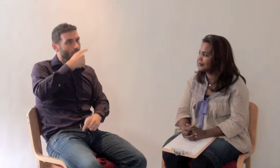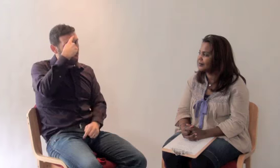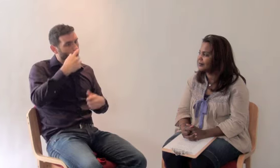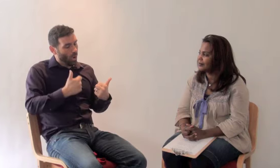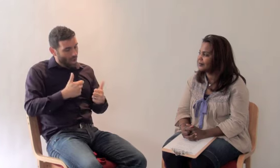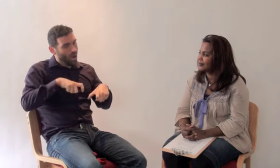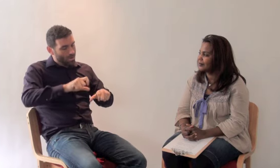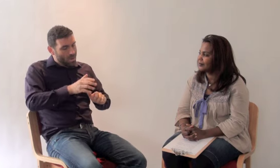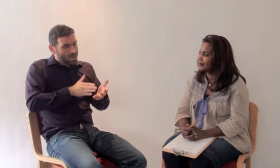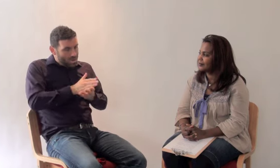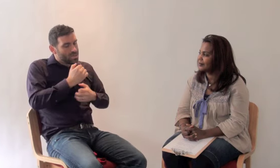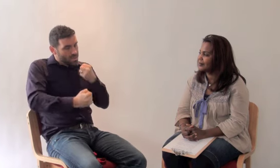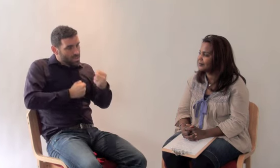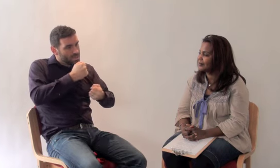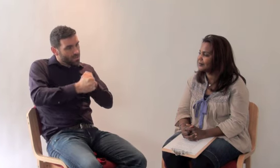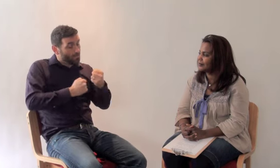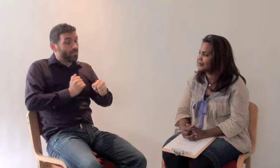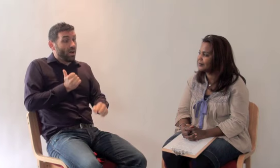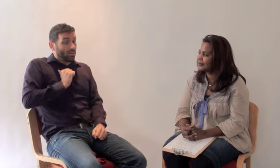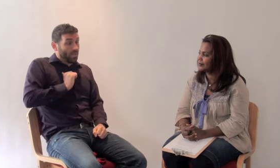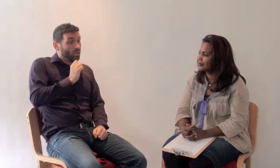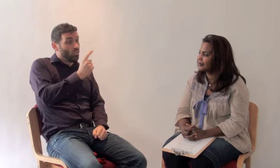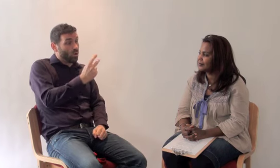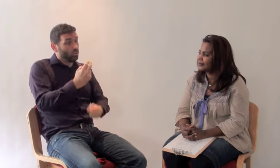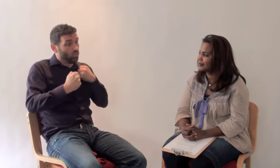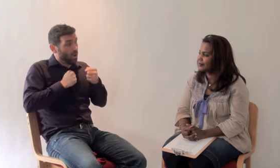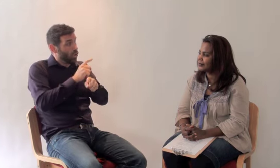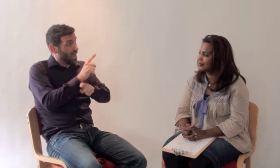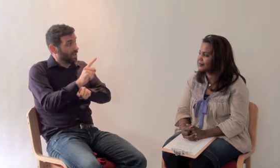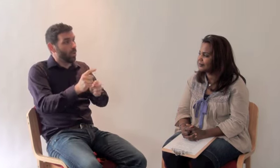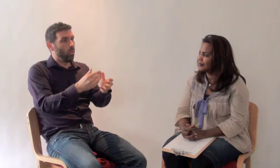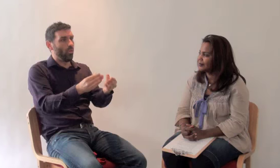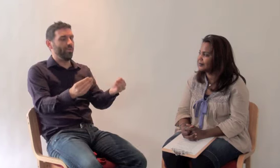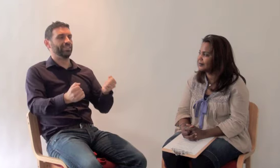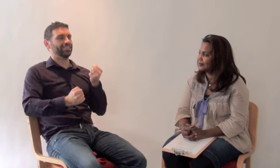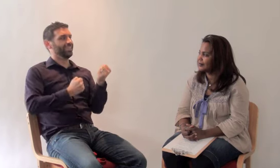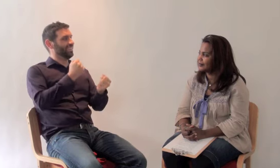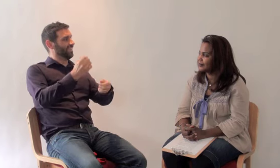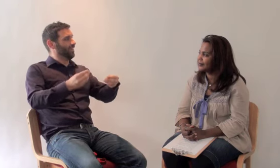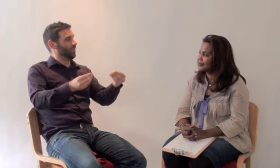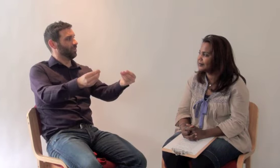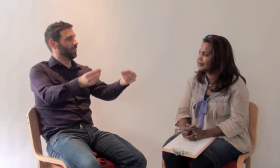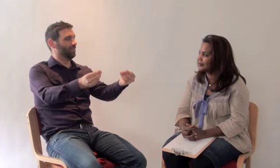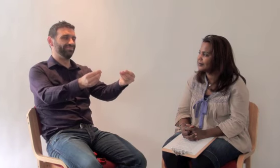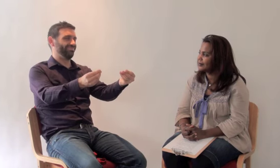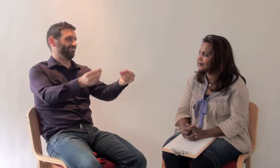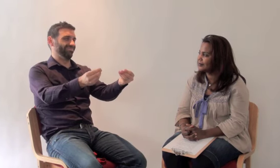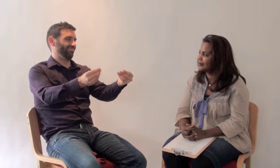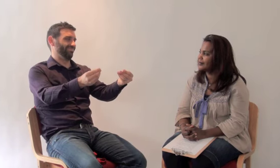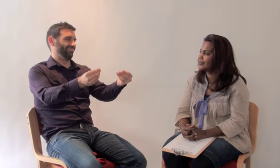expect. My mind was very positive. My psychology was very positive. But when I hit the wall, I did expect a couple of miles